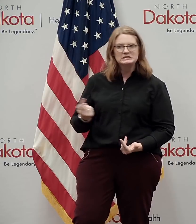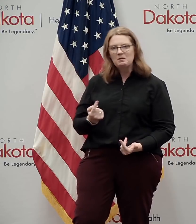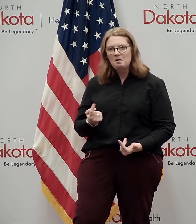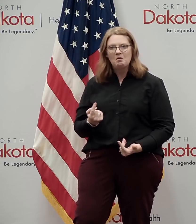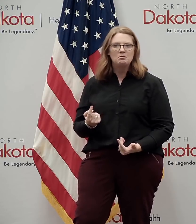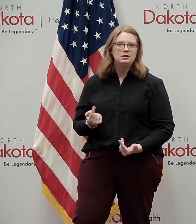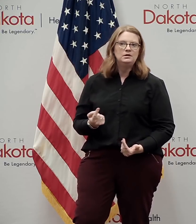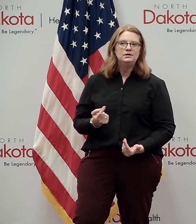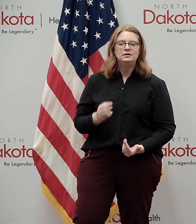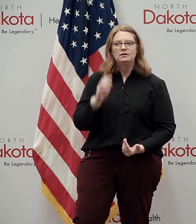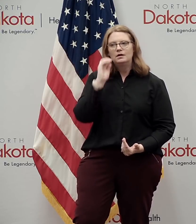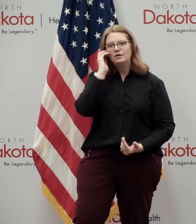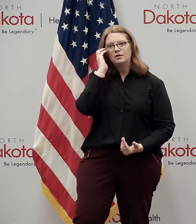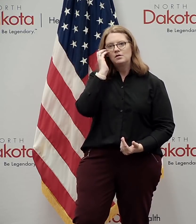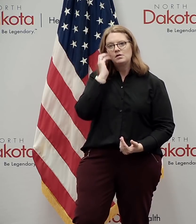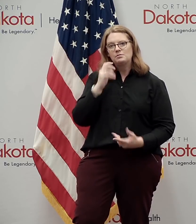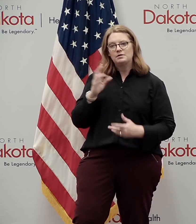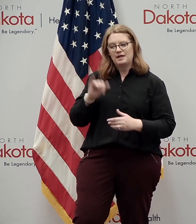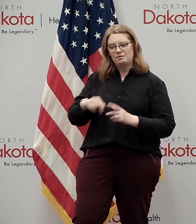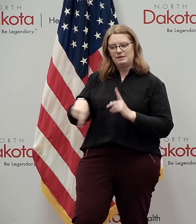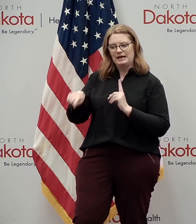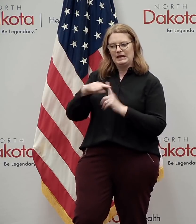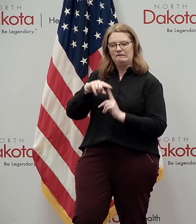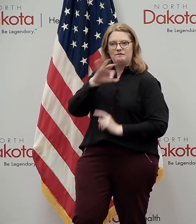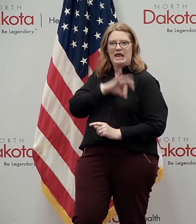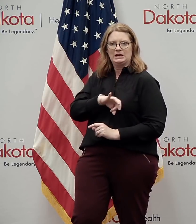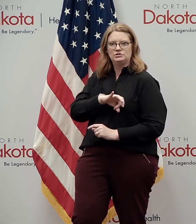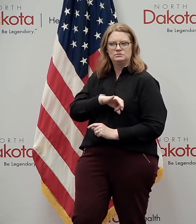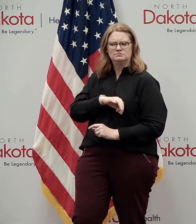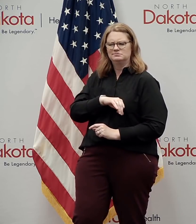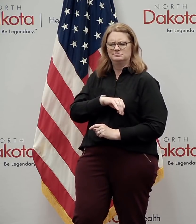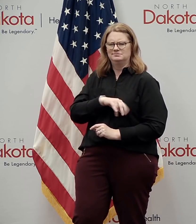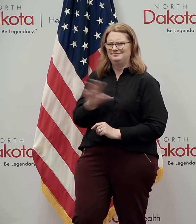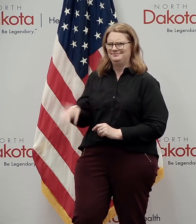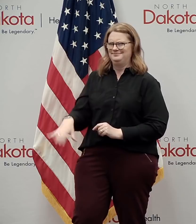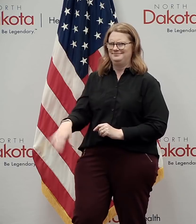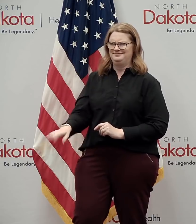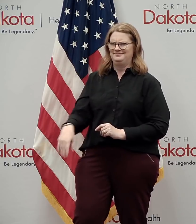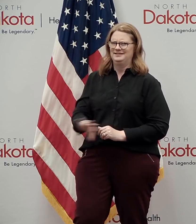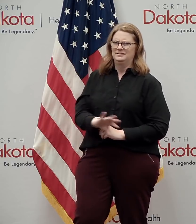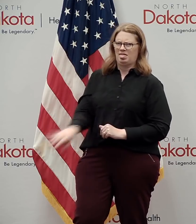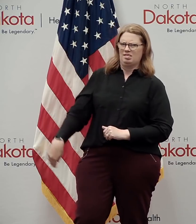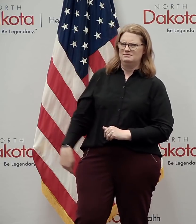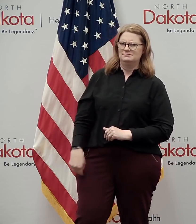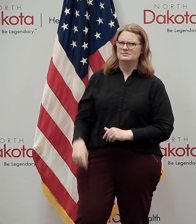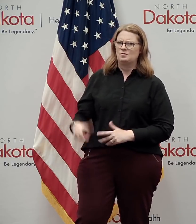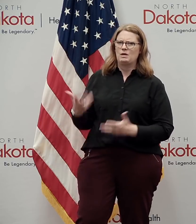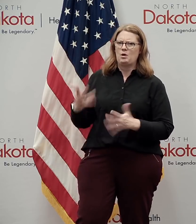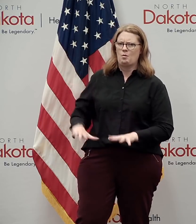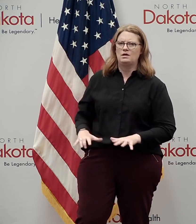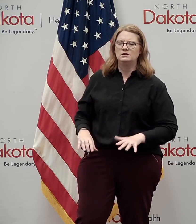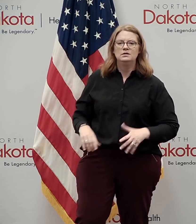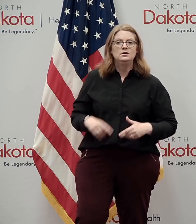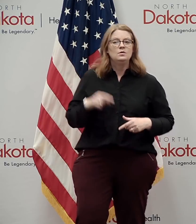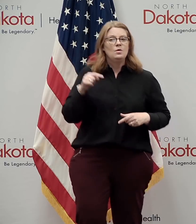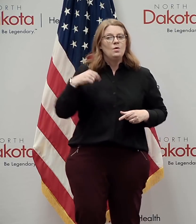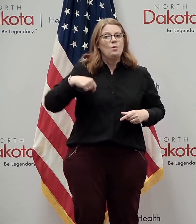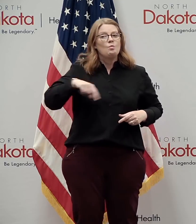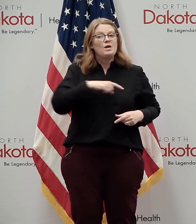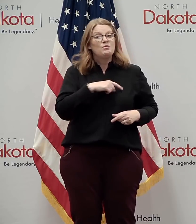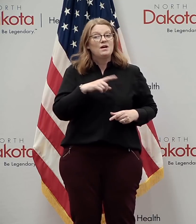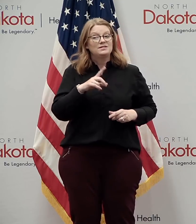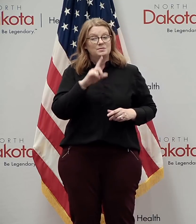would be advantaged that way, but that's not anything we've ever done. It's not anything we would ever consider. We want to make sure that North Dakotans have all